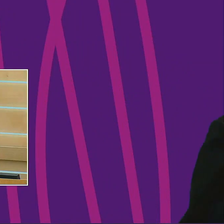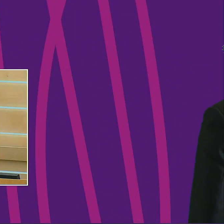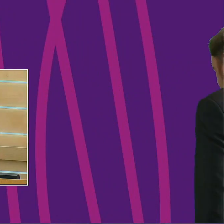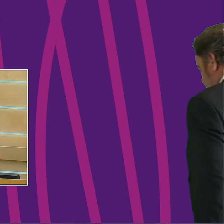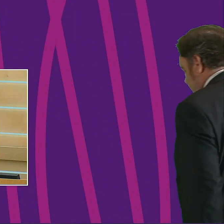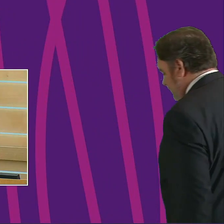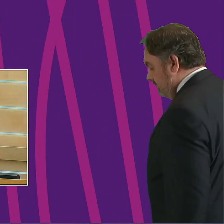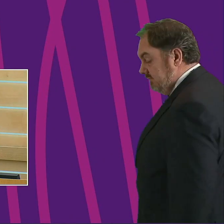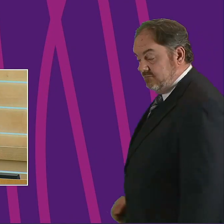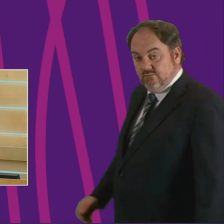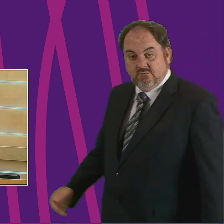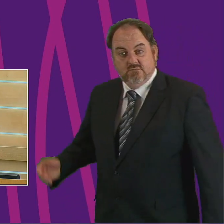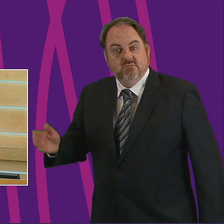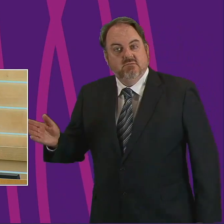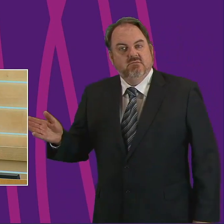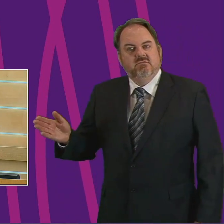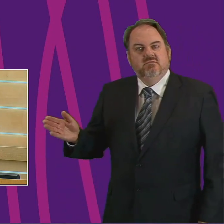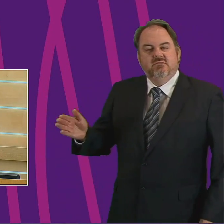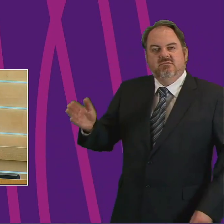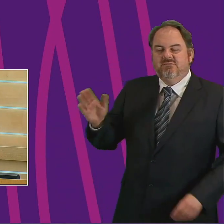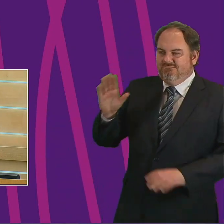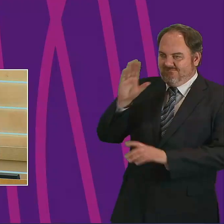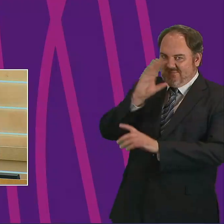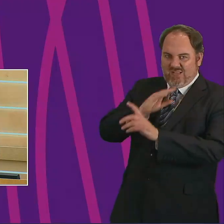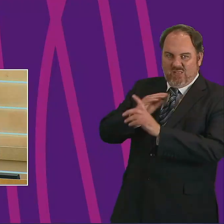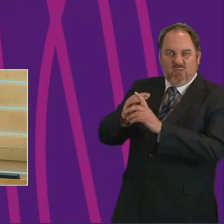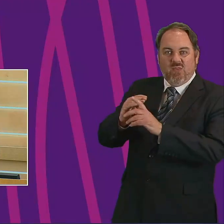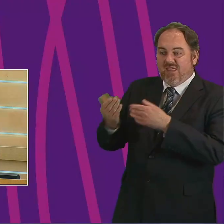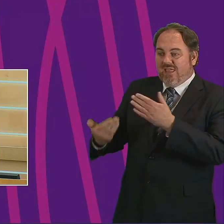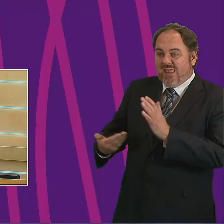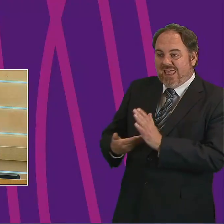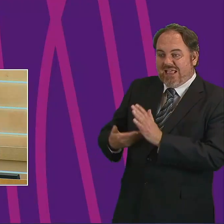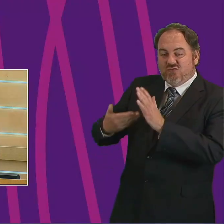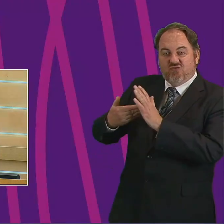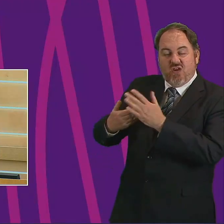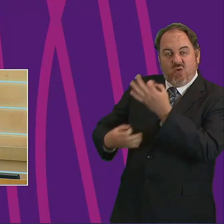who've been waiting patiently to ask a supplementary, but we've run out of time. Can I have to move on to the next item of business?